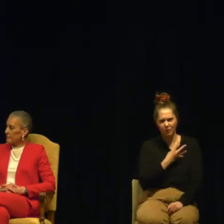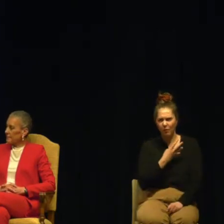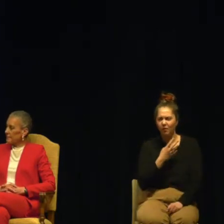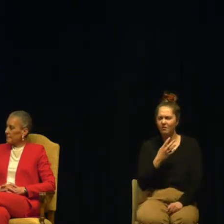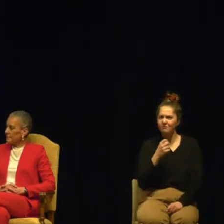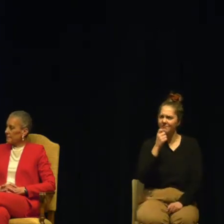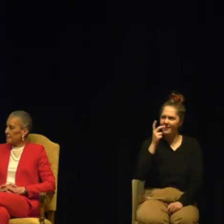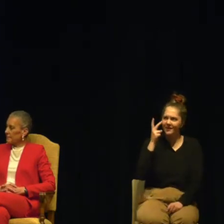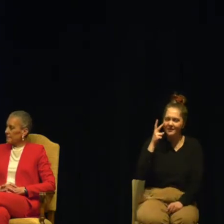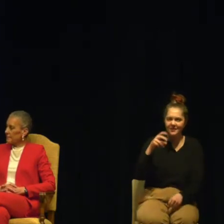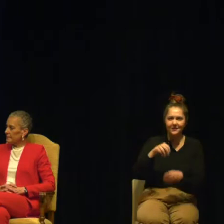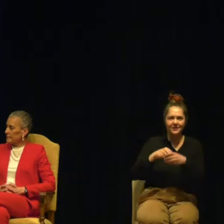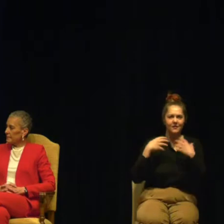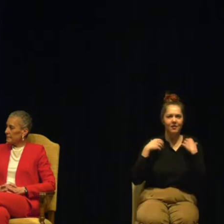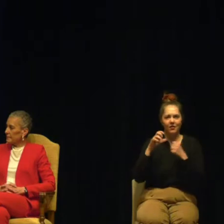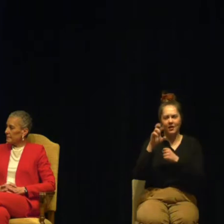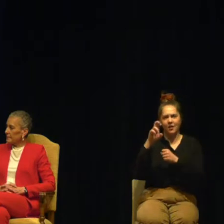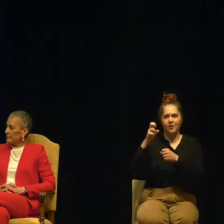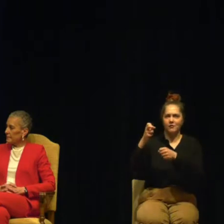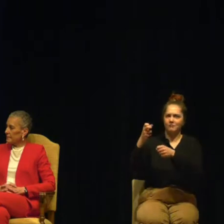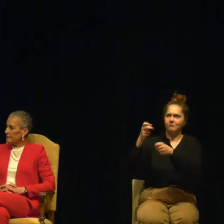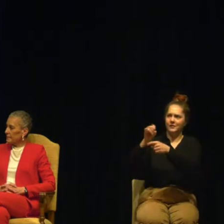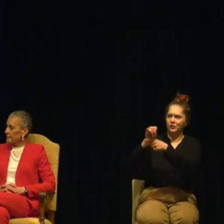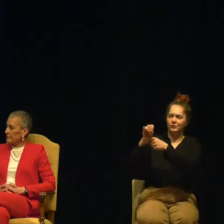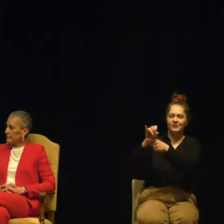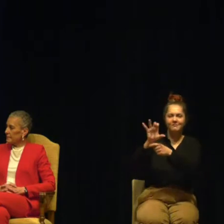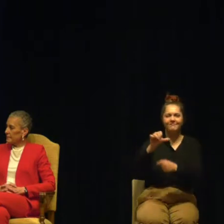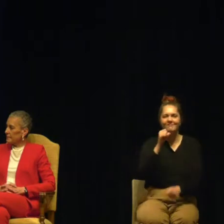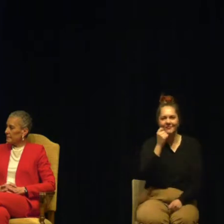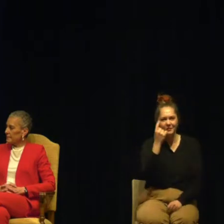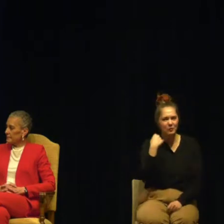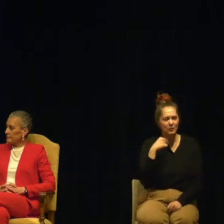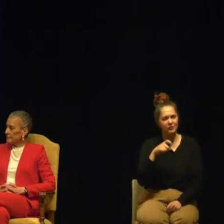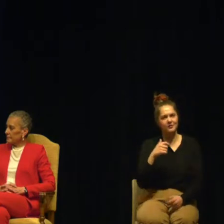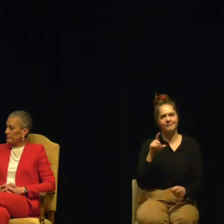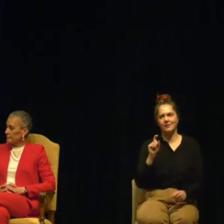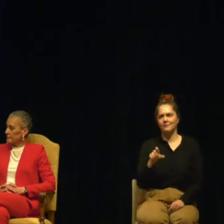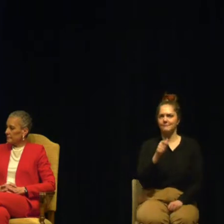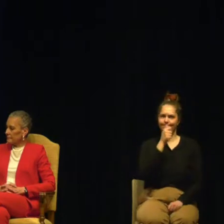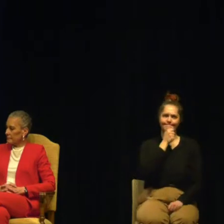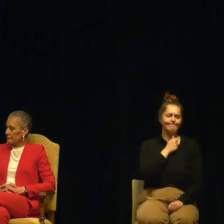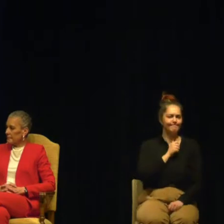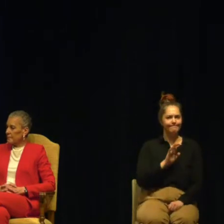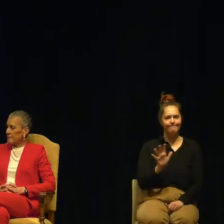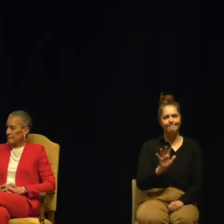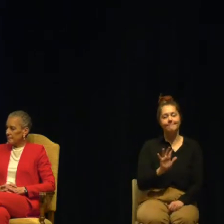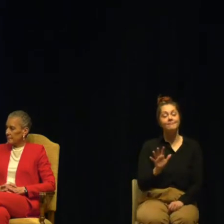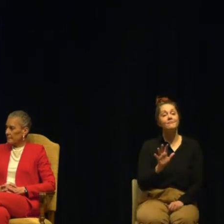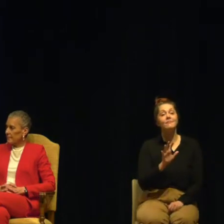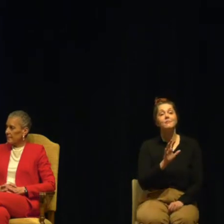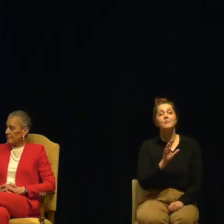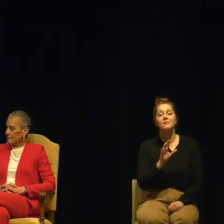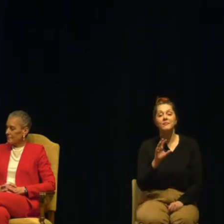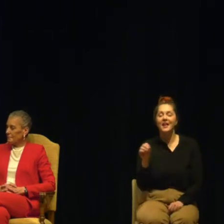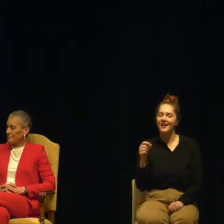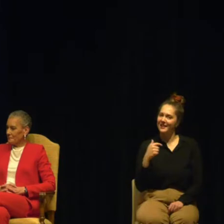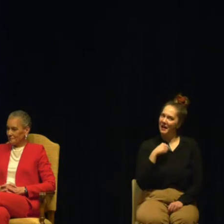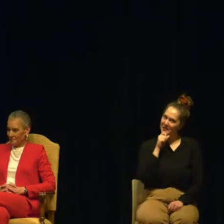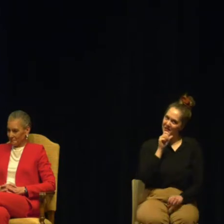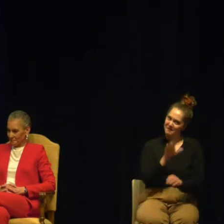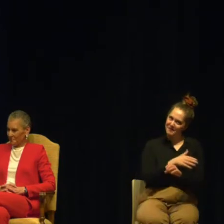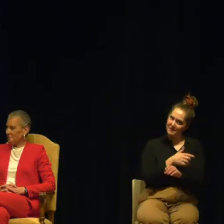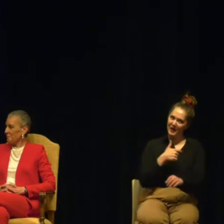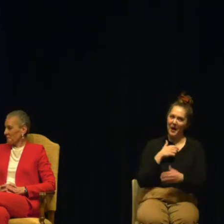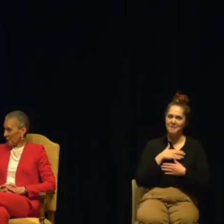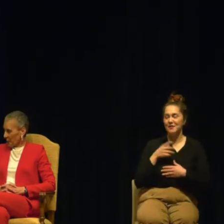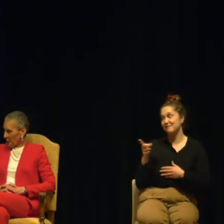in the healthcare industry is not something that we should have to cope with. And the music lover in me appreciates the